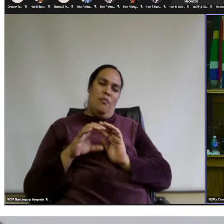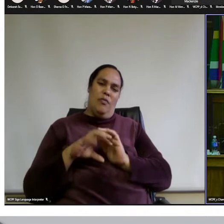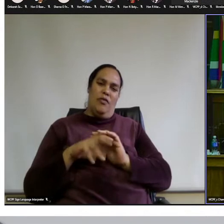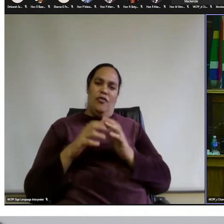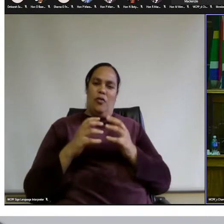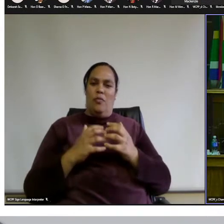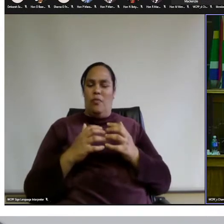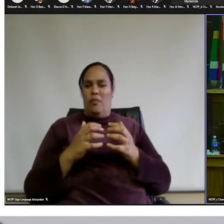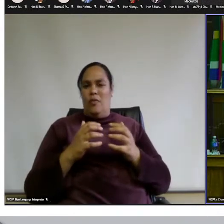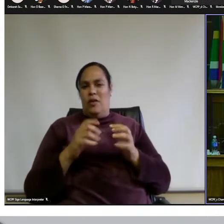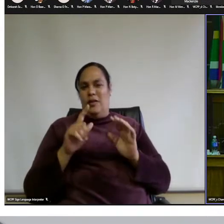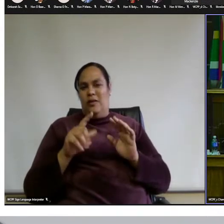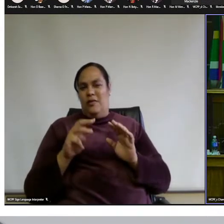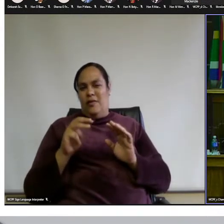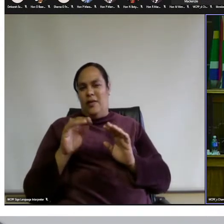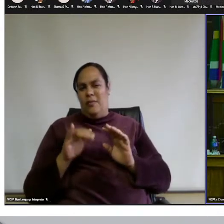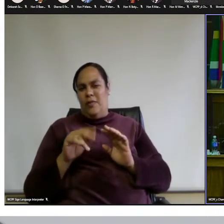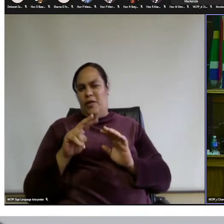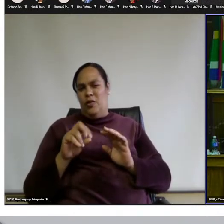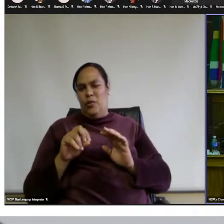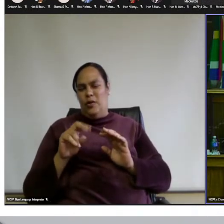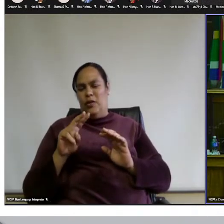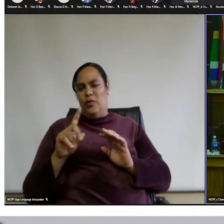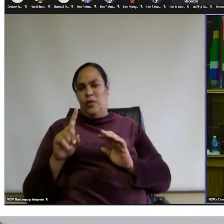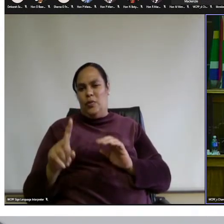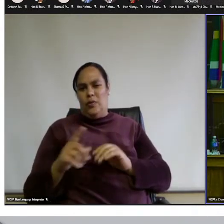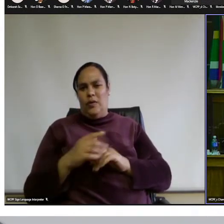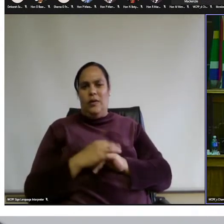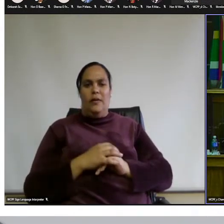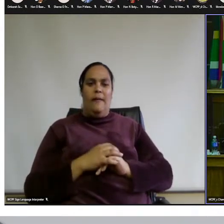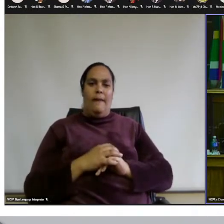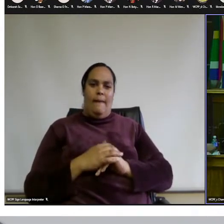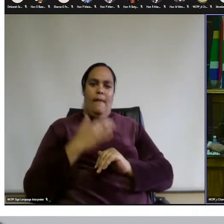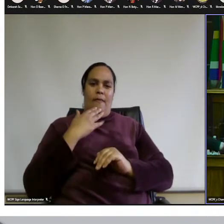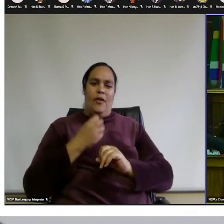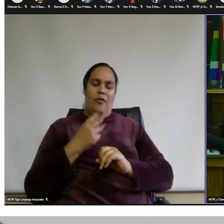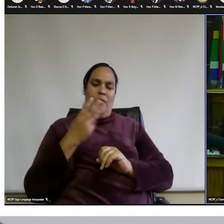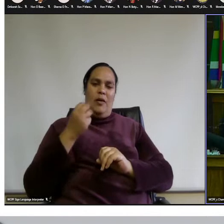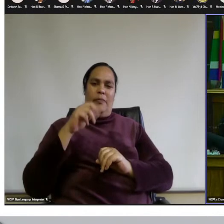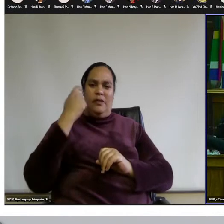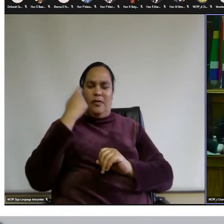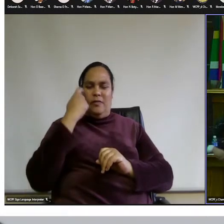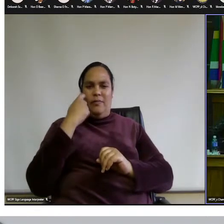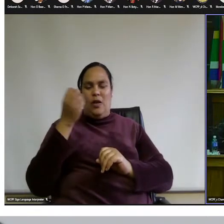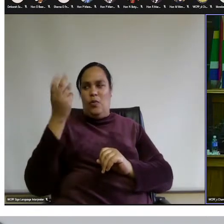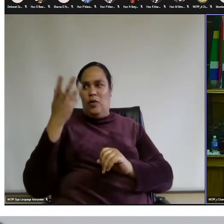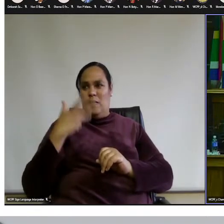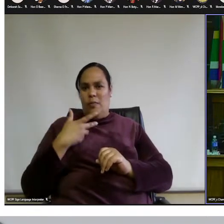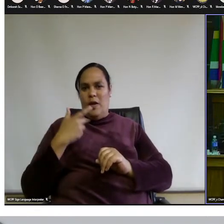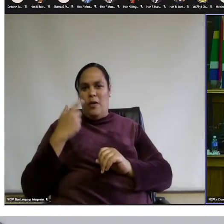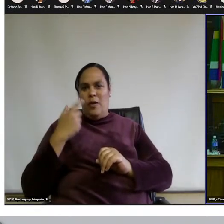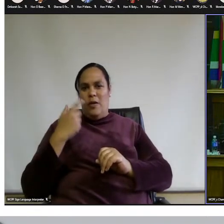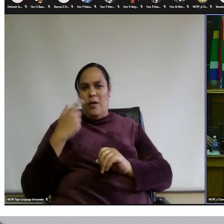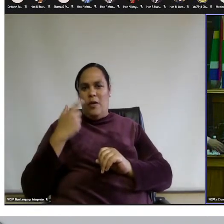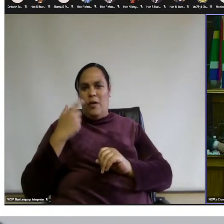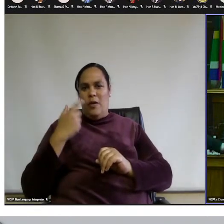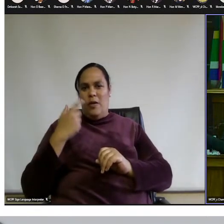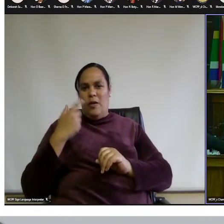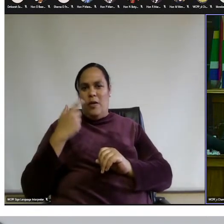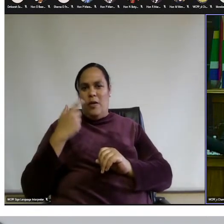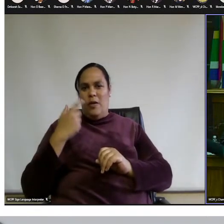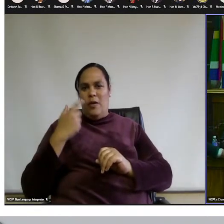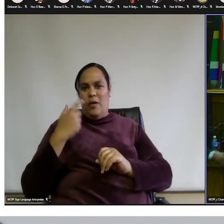7 May 2021. Thank you, Mr. Secretary. I've been informed by the Chief Whip that the Programming